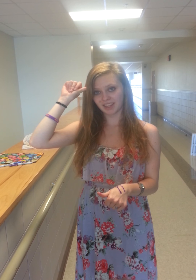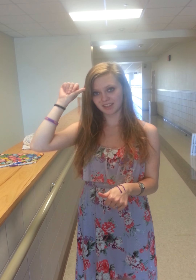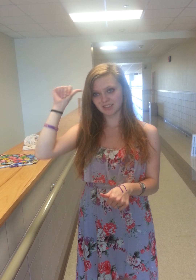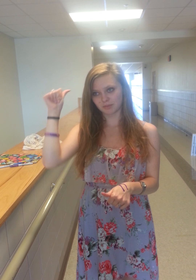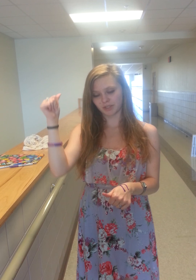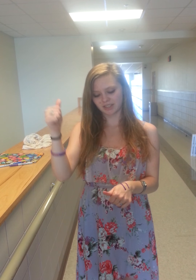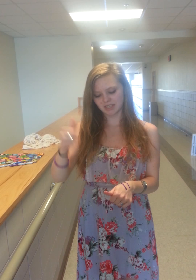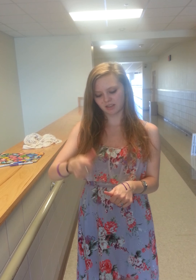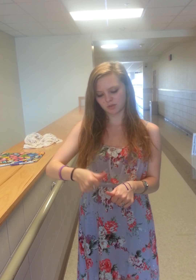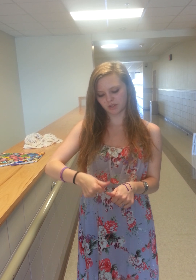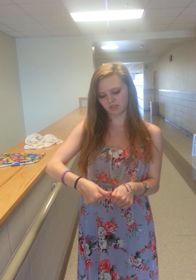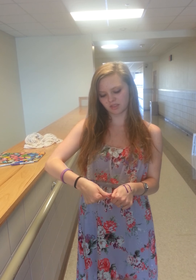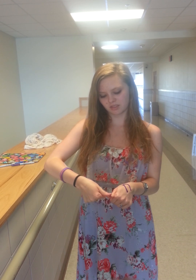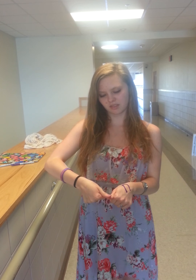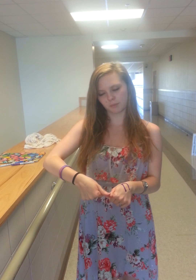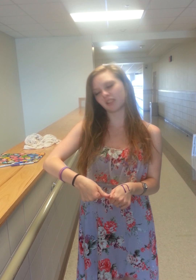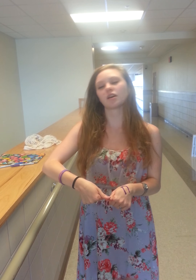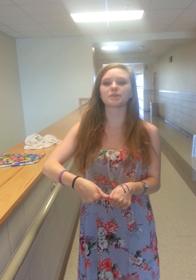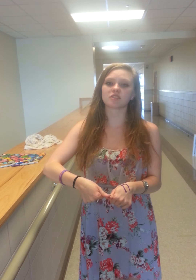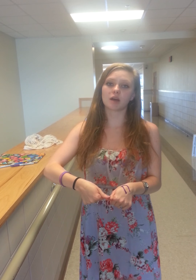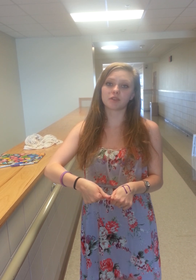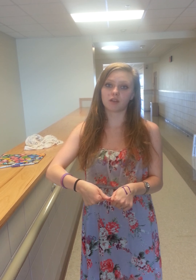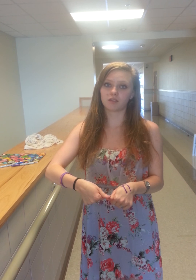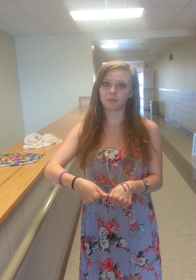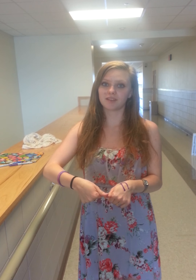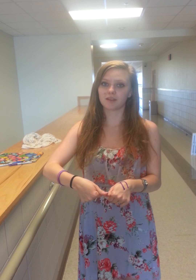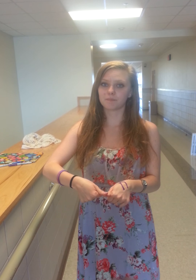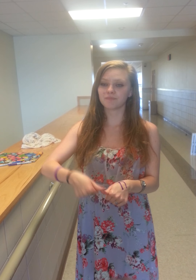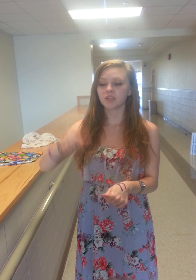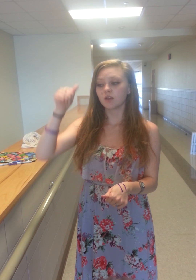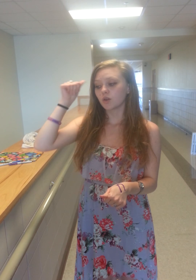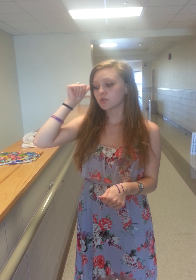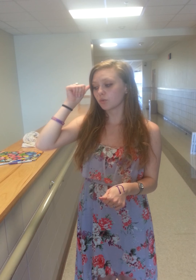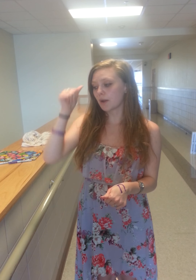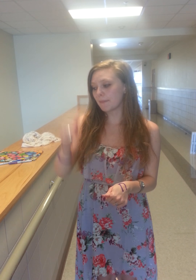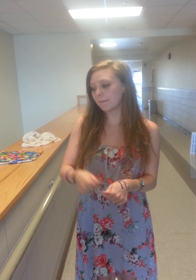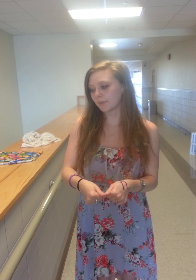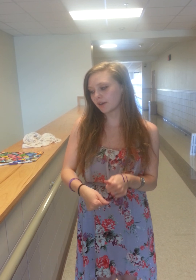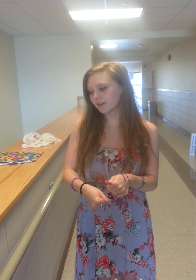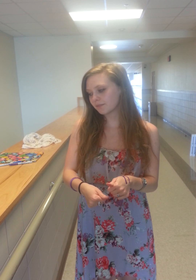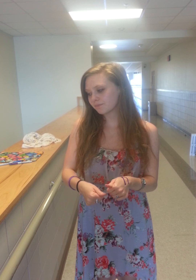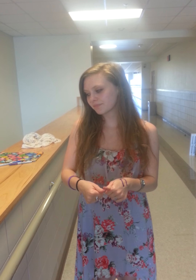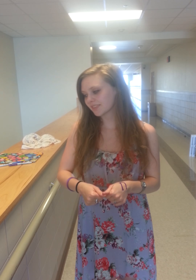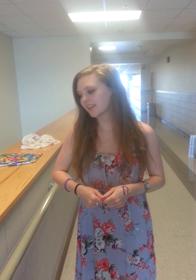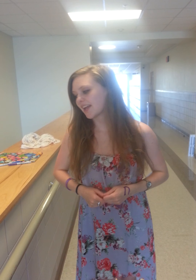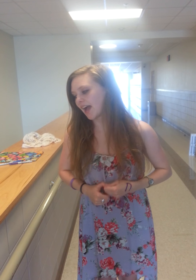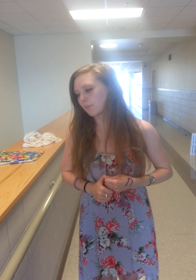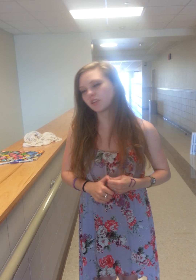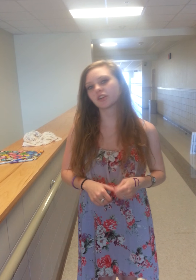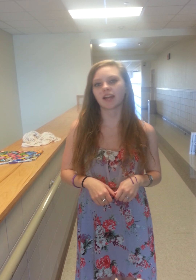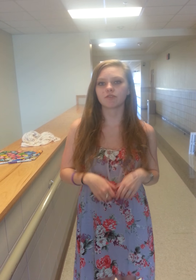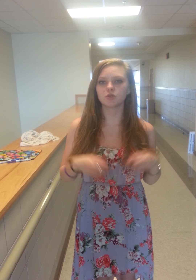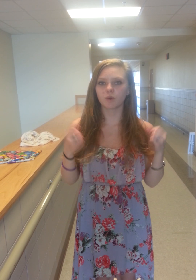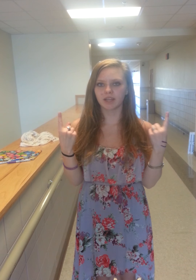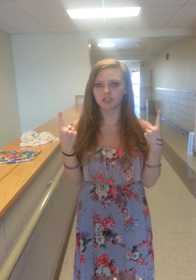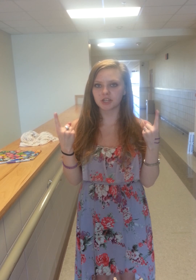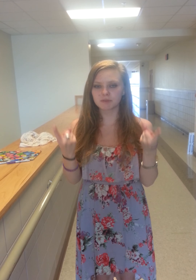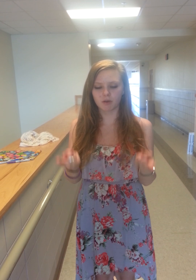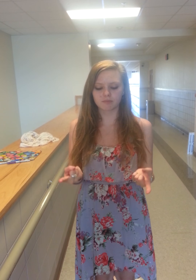hand and bring it down to where the dominant thumb is on top of the non-dominant thumb. So remember, happen, you're going to have two one hand shapes, palms